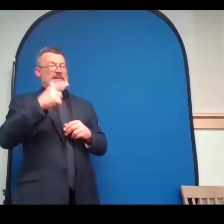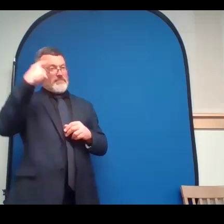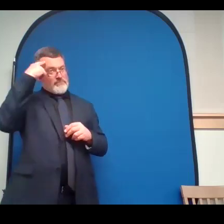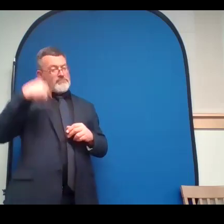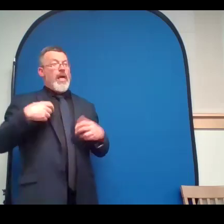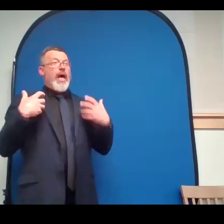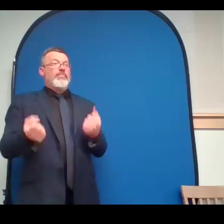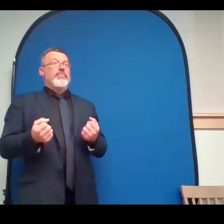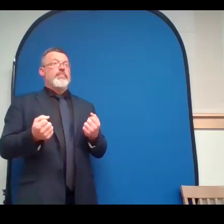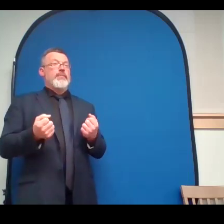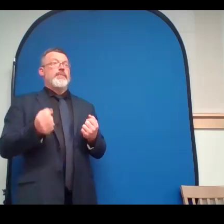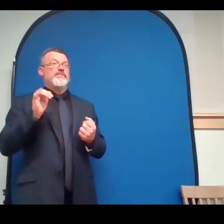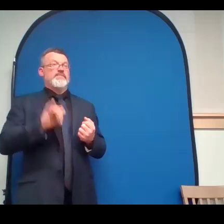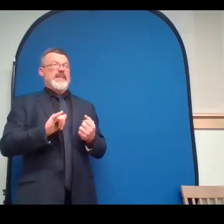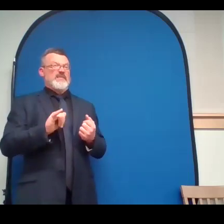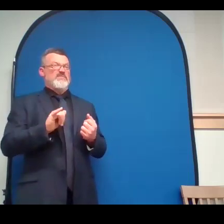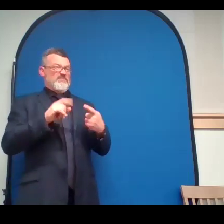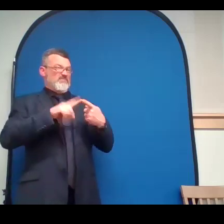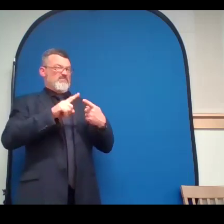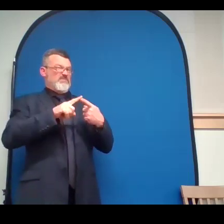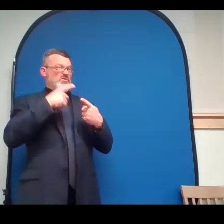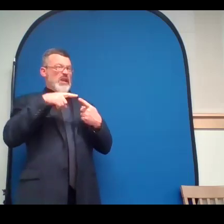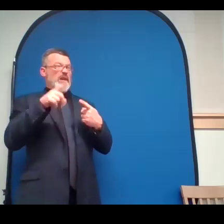purpose. I agree with that, yes.